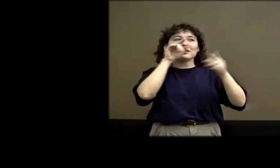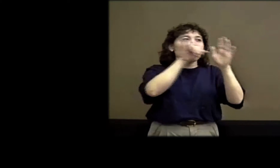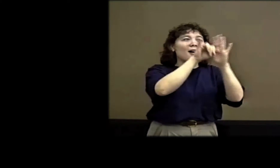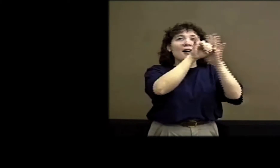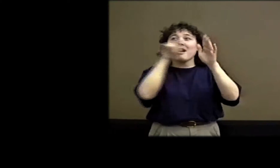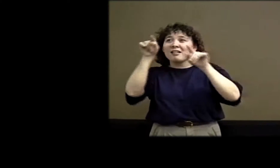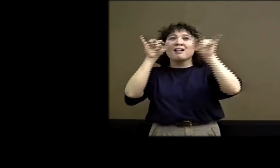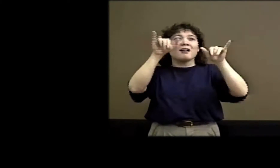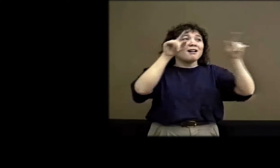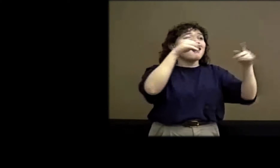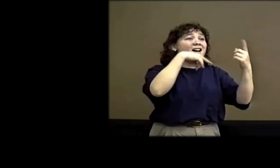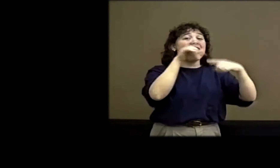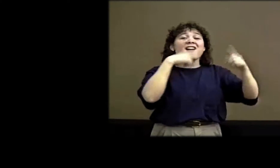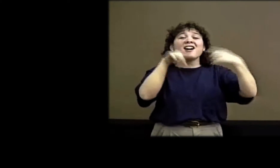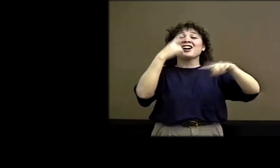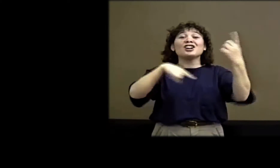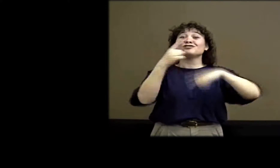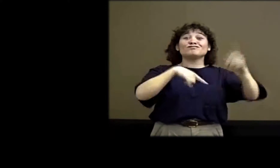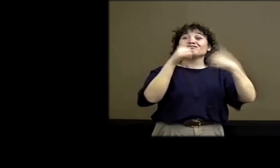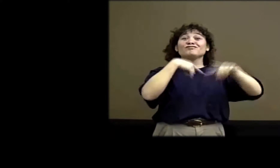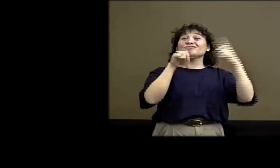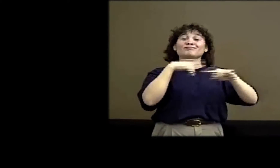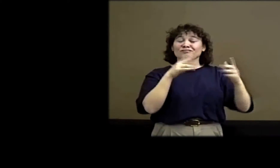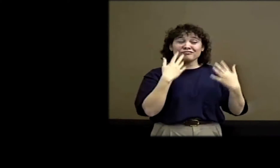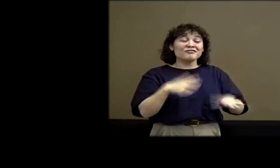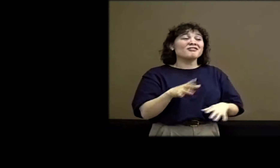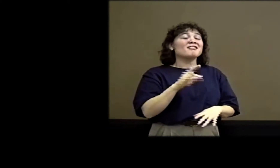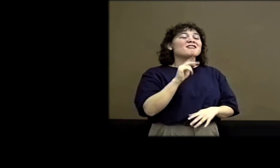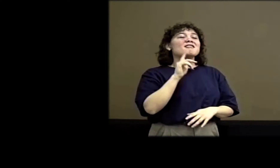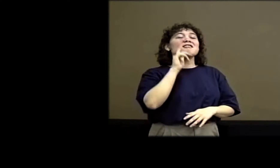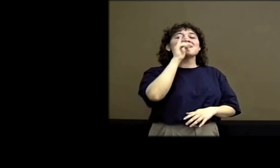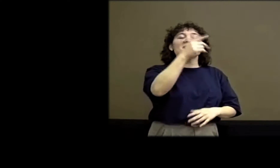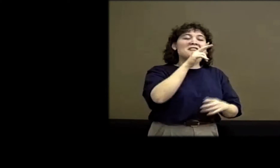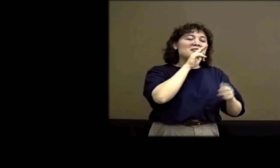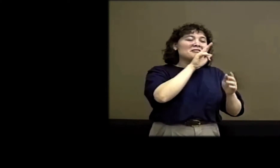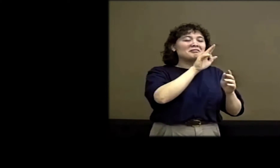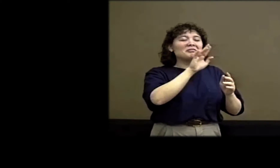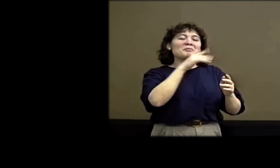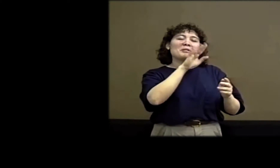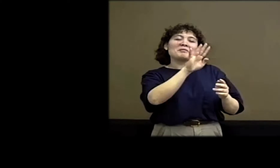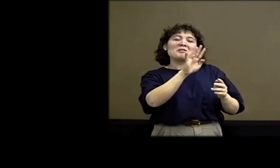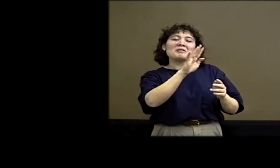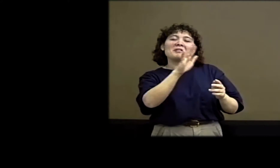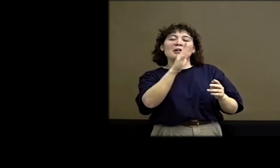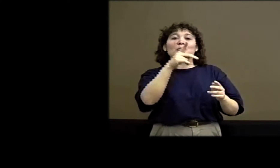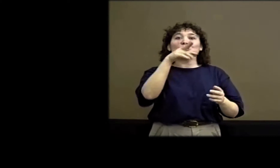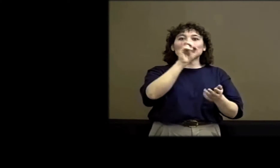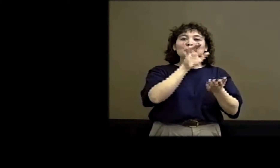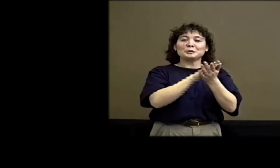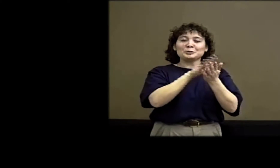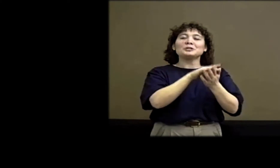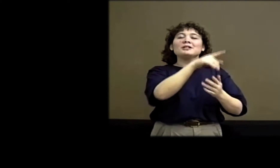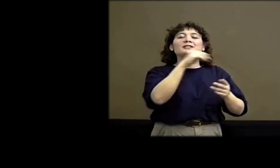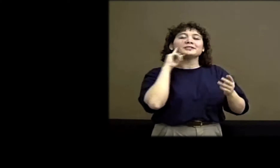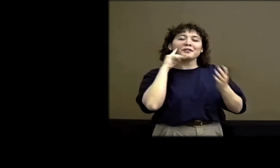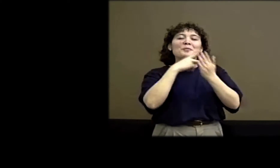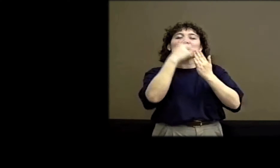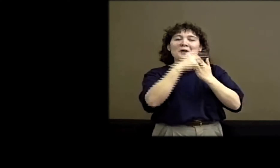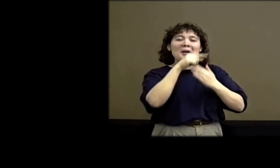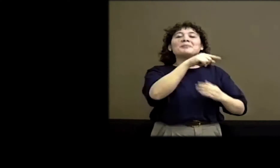I would start signing and understanding more and more. I was learning different signs, like animals such as birds. I was able to identify them and understand that